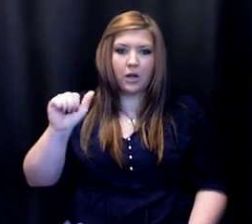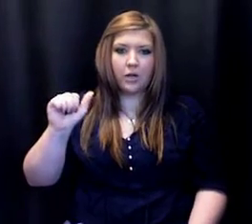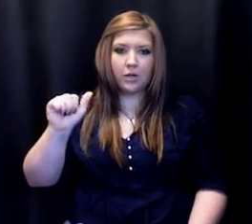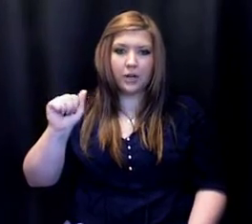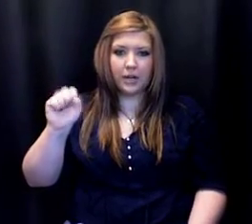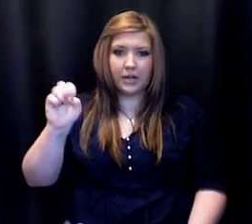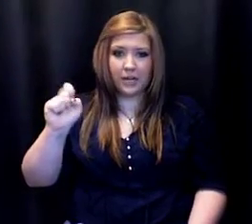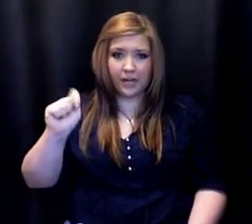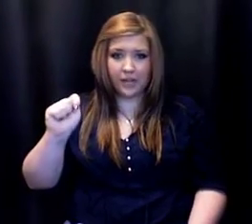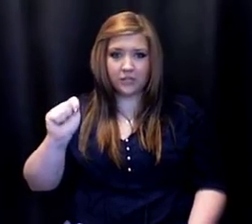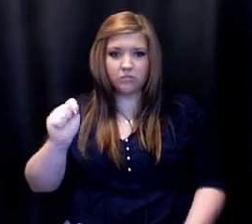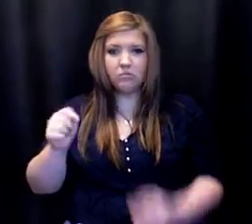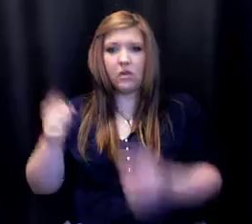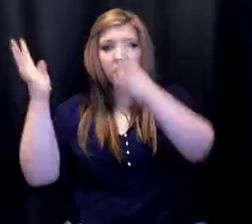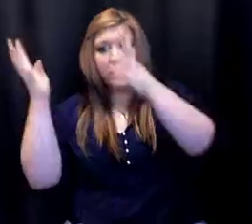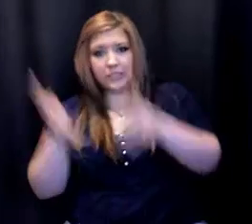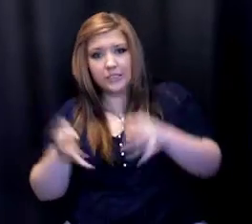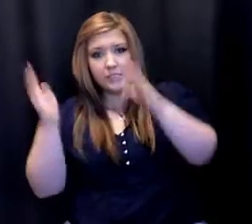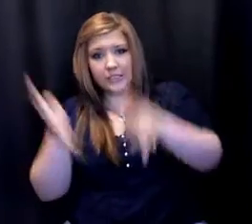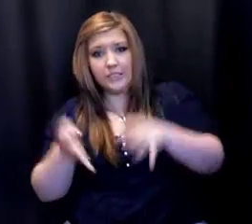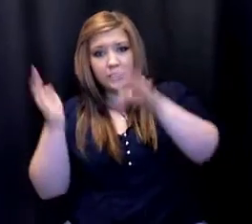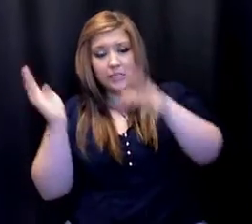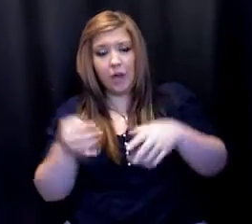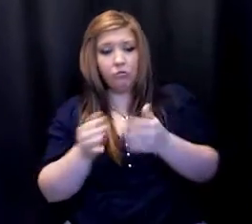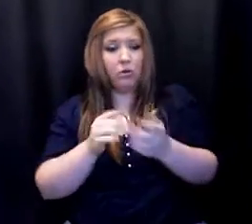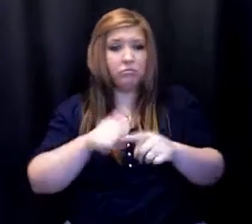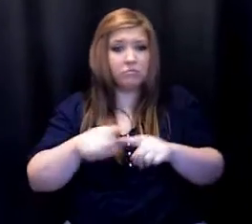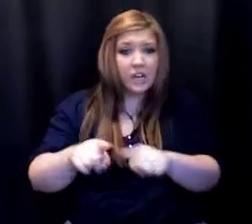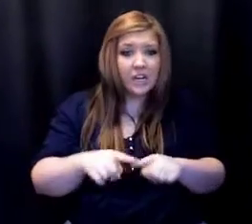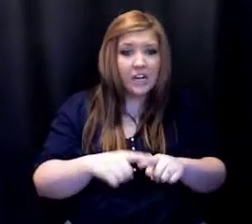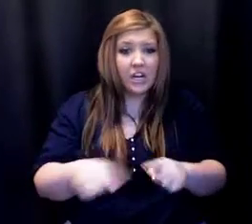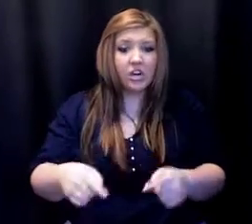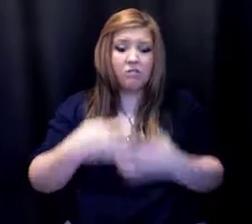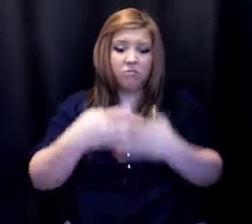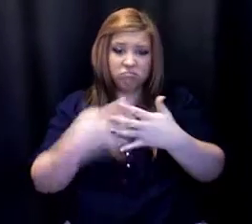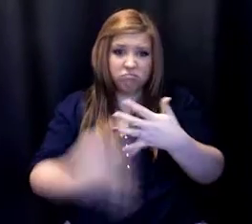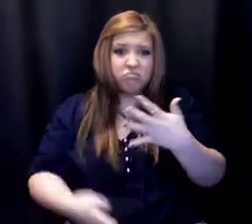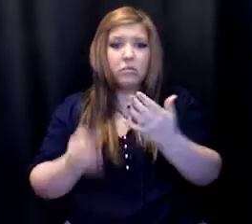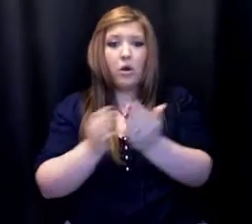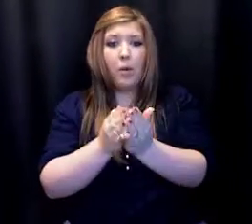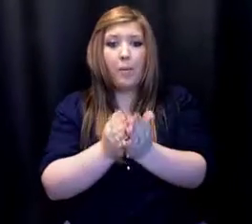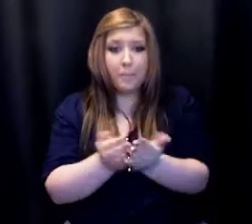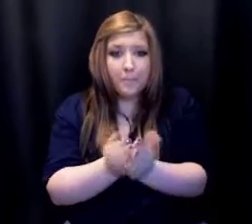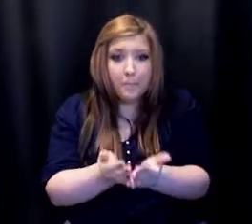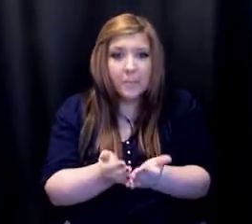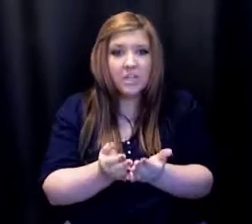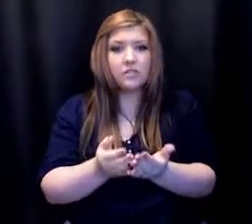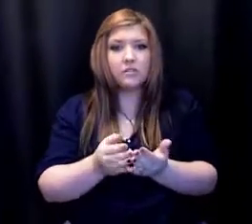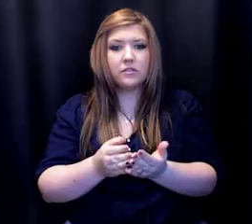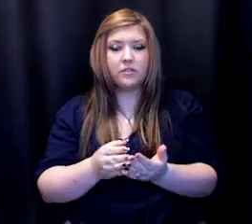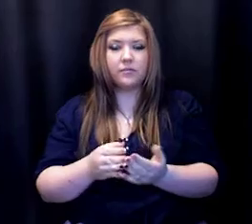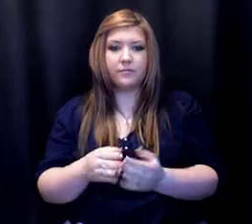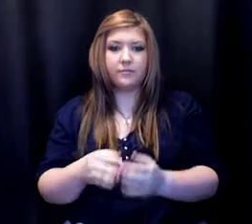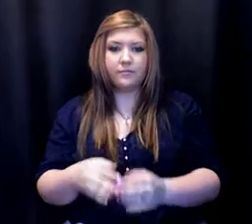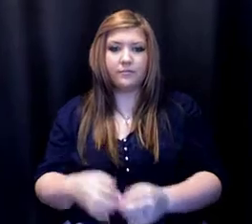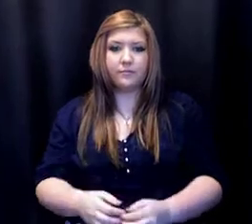iPod with books on tape and podcasts, loaded the car up with all of my things, and